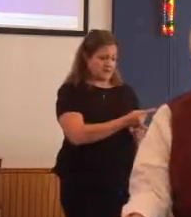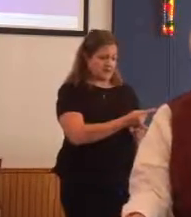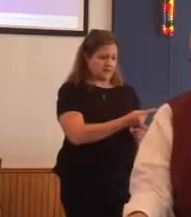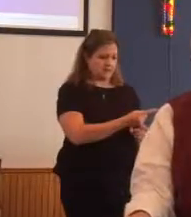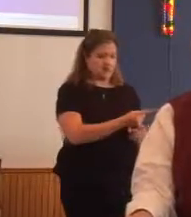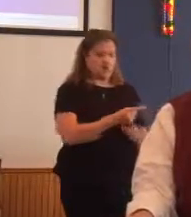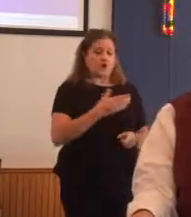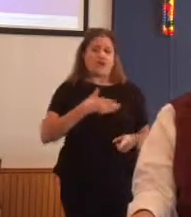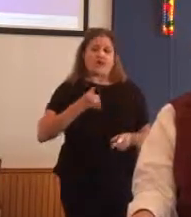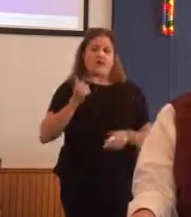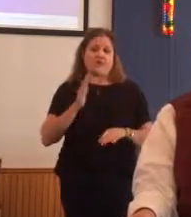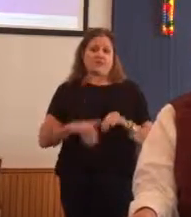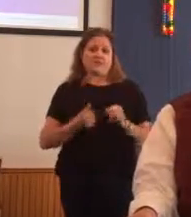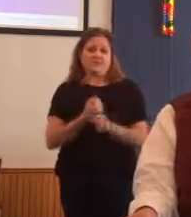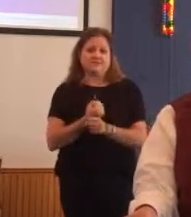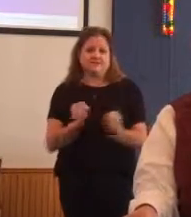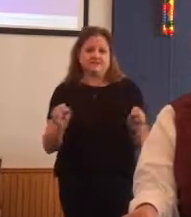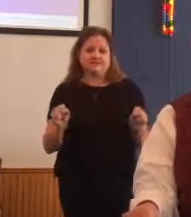than safe.